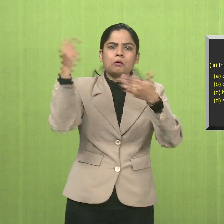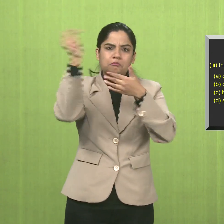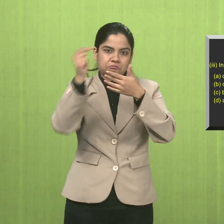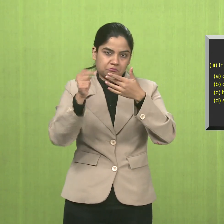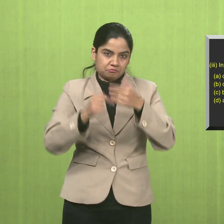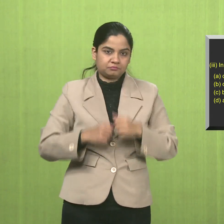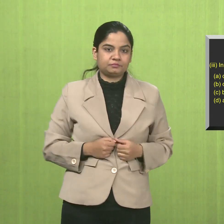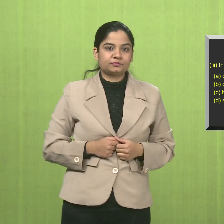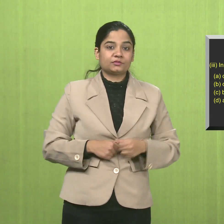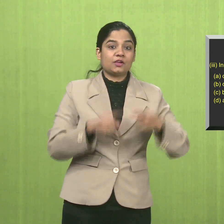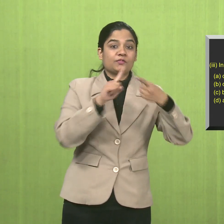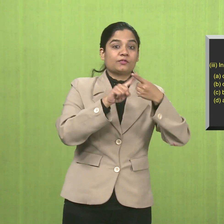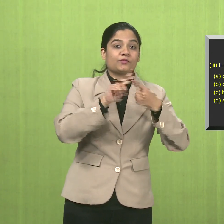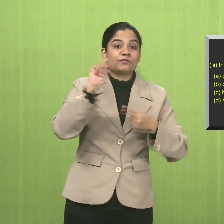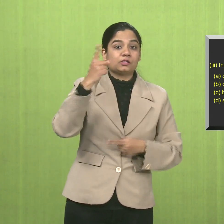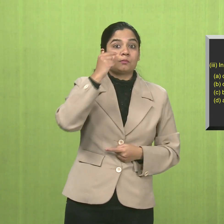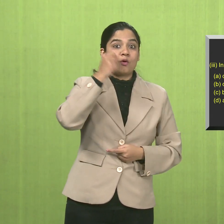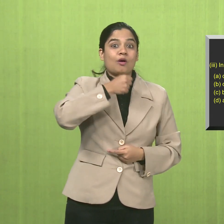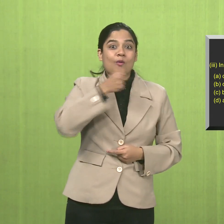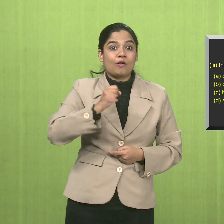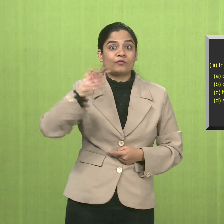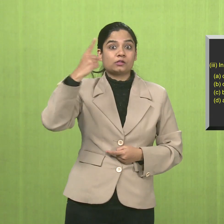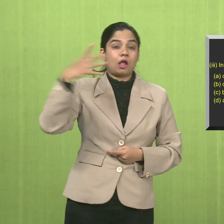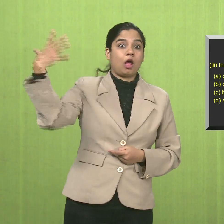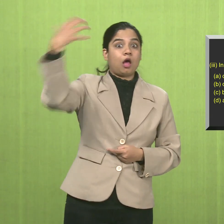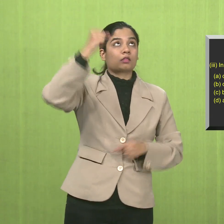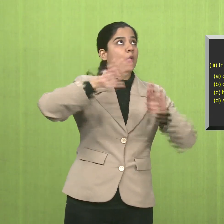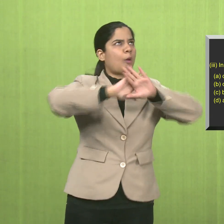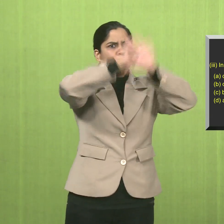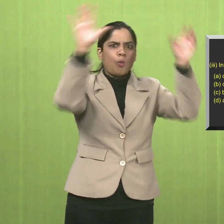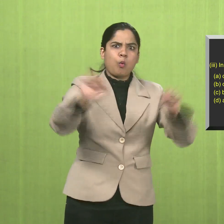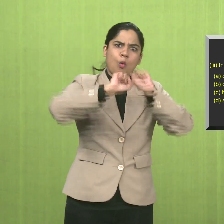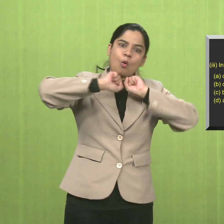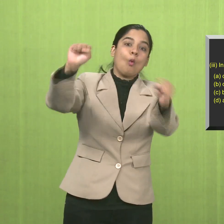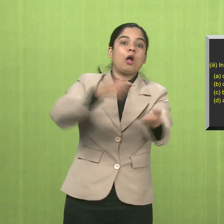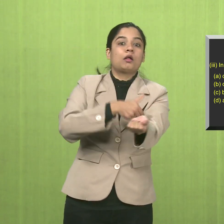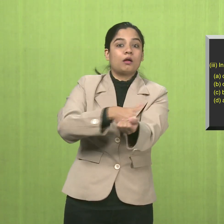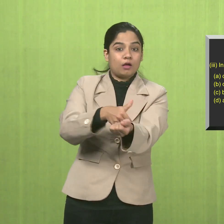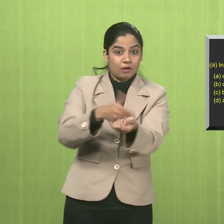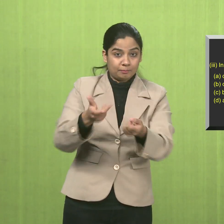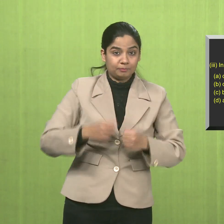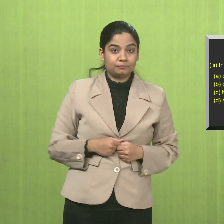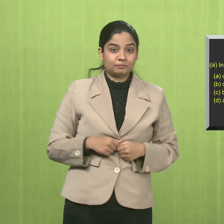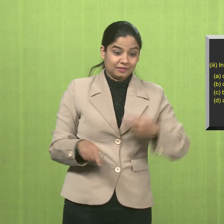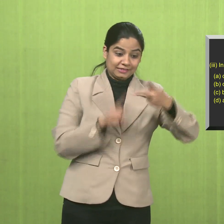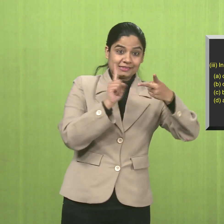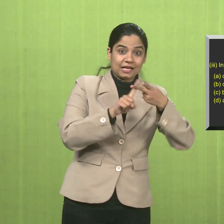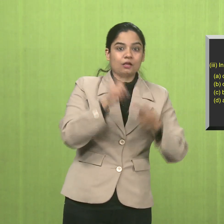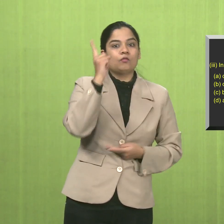Who? Let me give you the answers to pick from. Only male head of the family. Second,